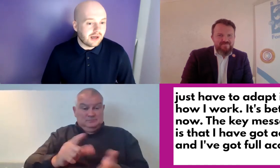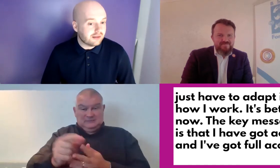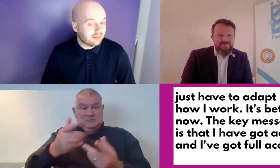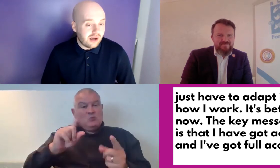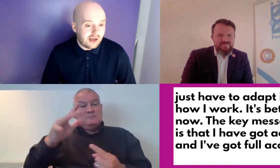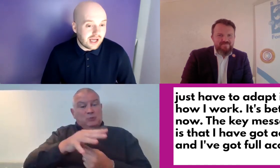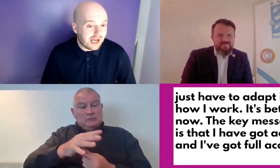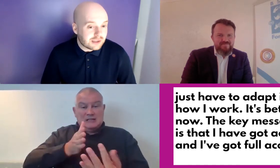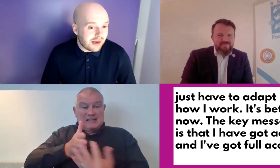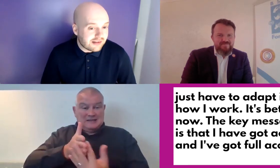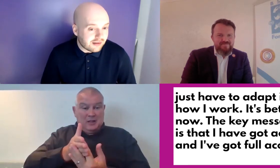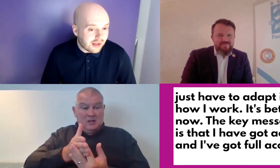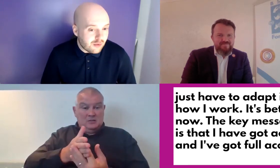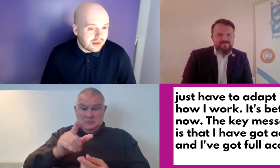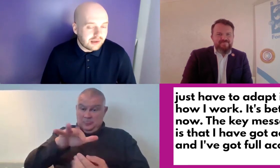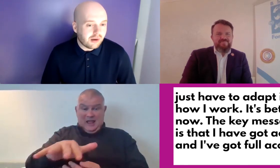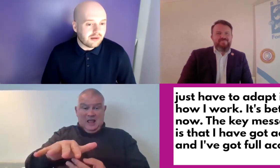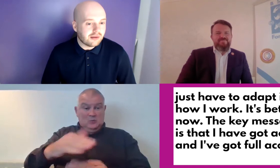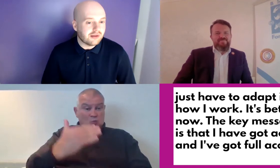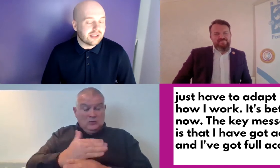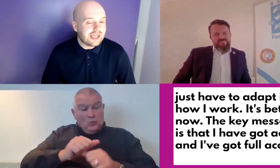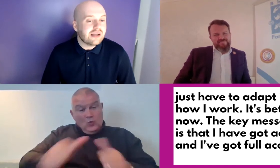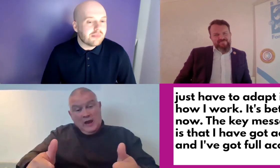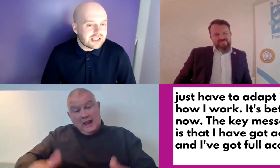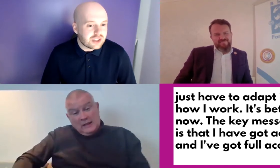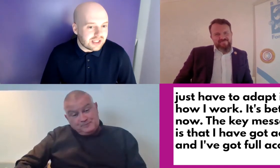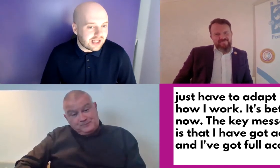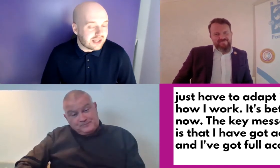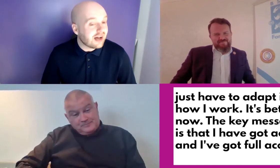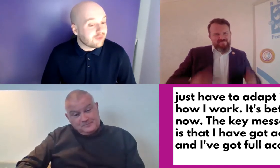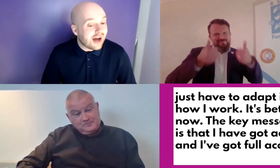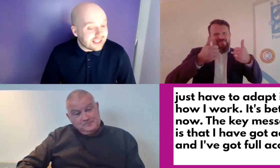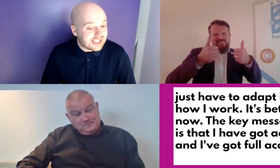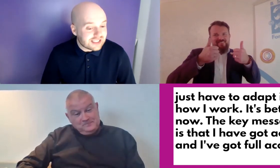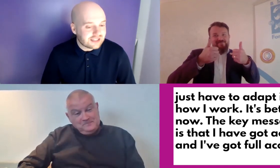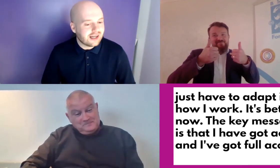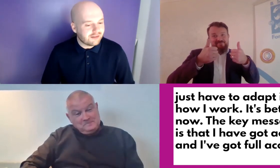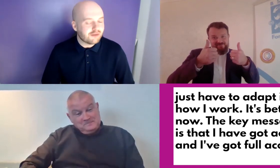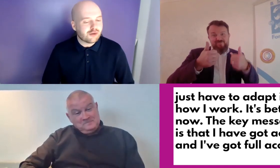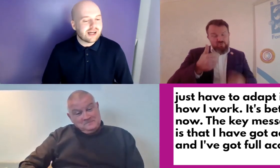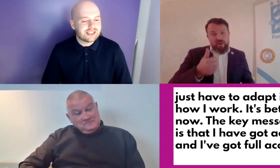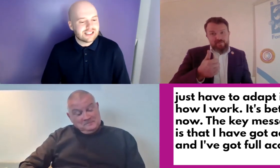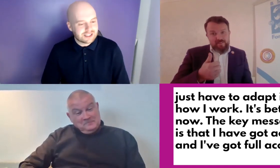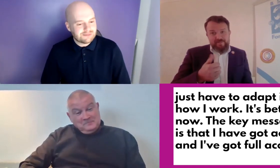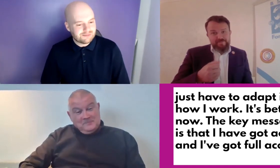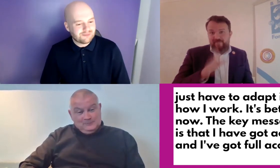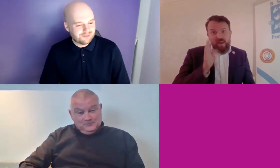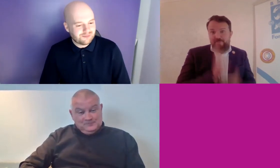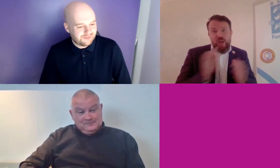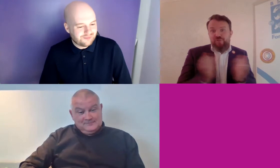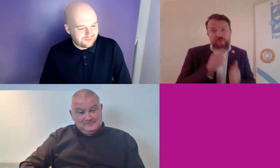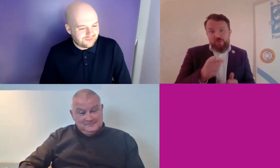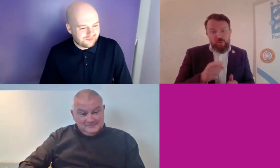And yeah, it is better now. But the key message here is that I've got access, and I've got full access.